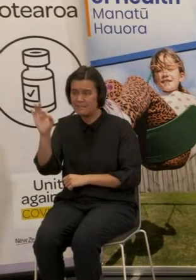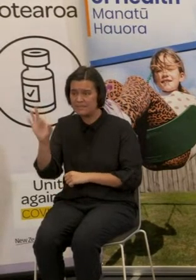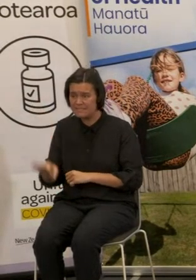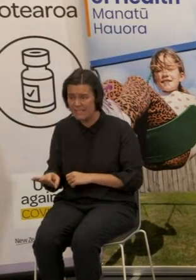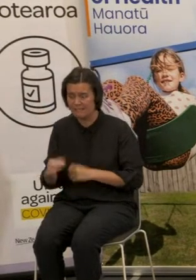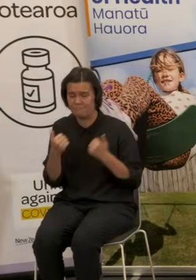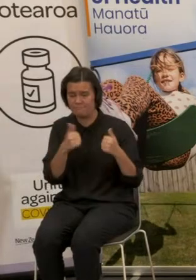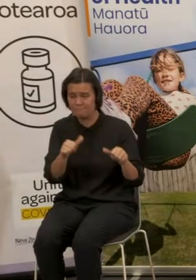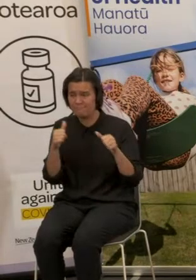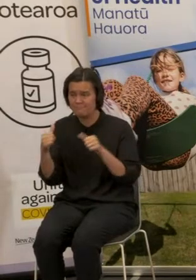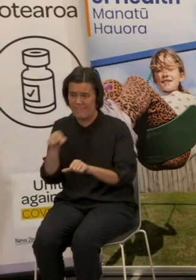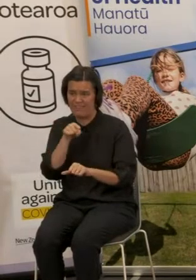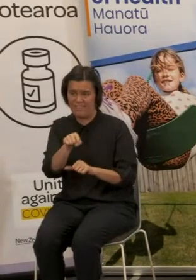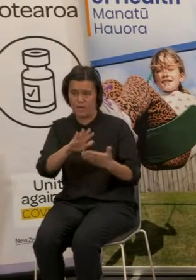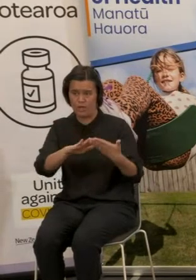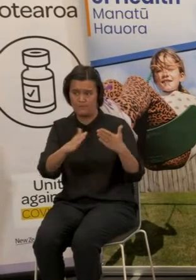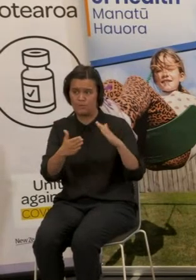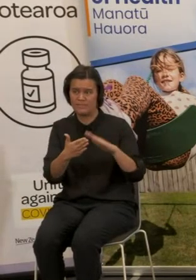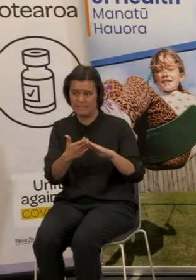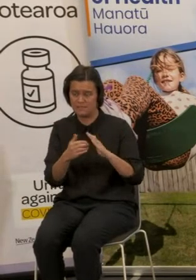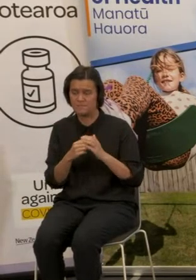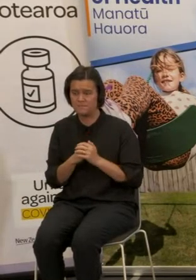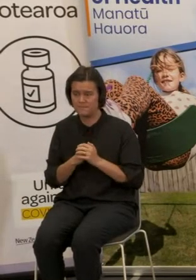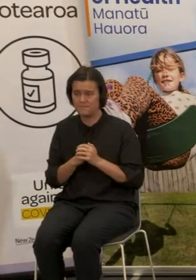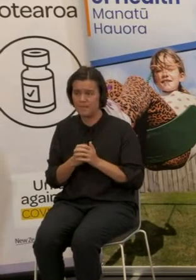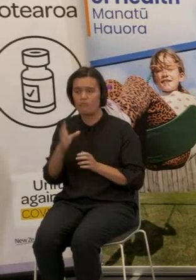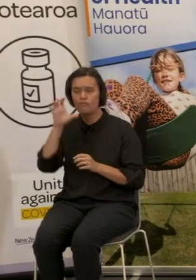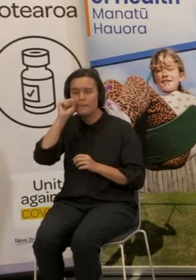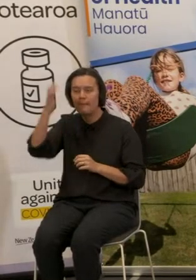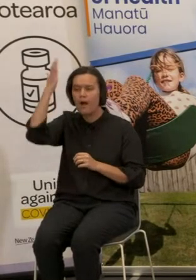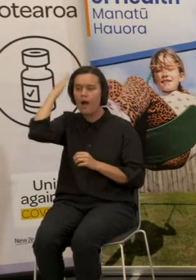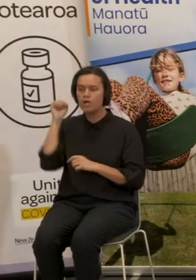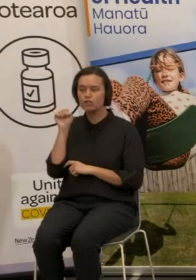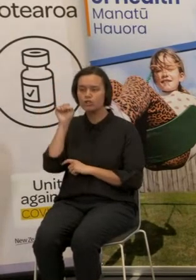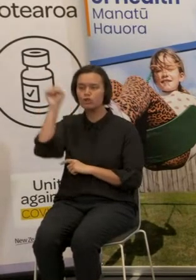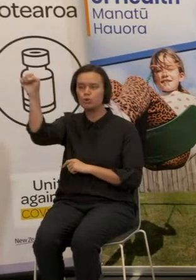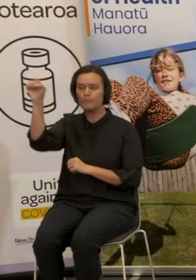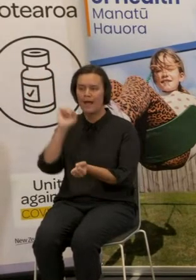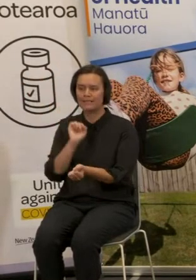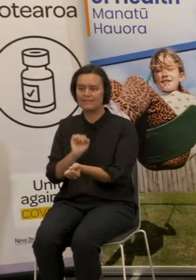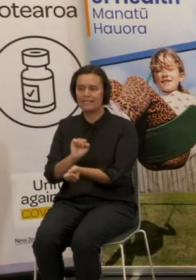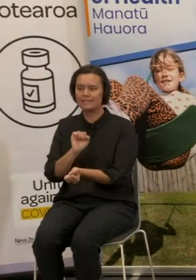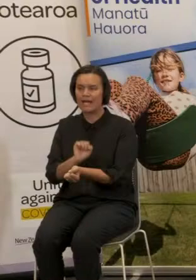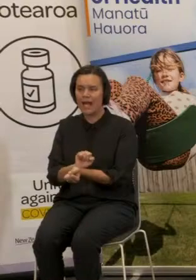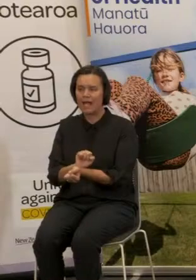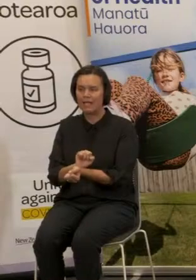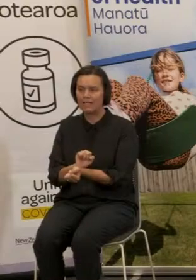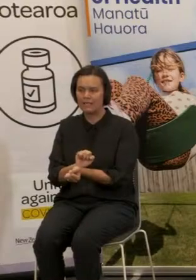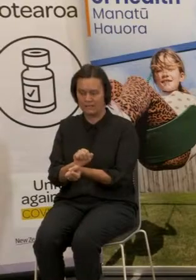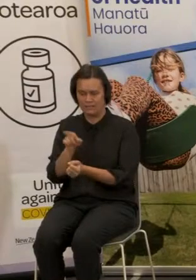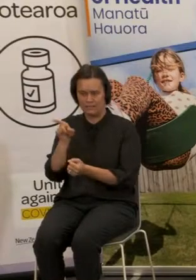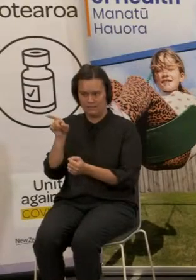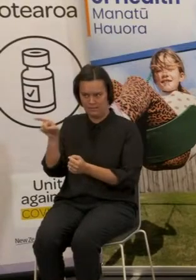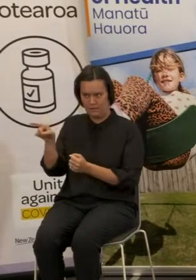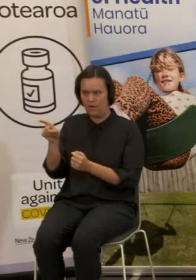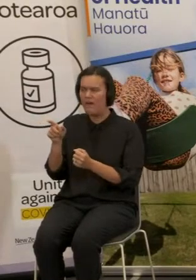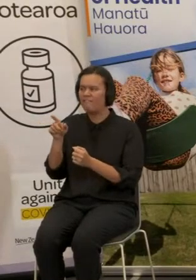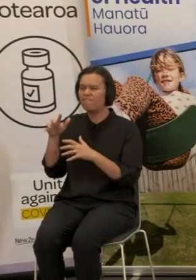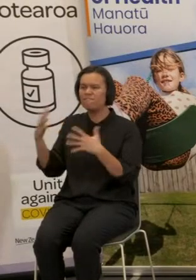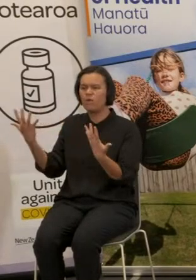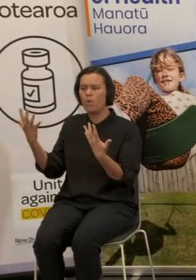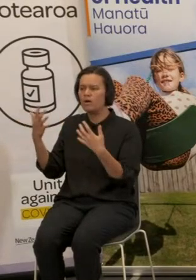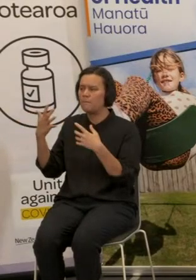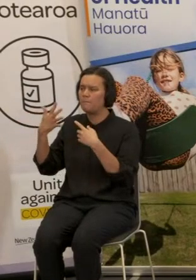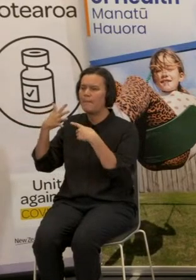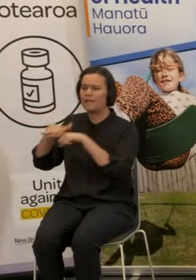where we thought maybe these big events aren't necessarily for our whānau who will struggle with accessibility, but 3 to 4%